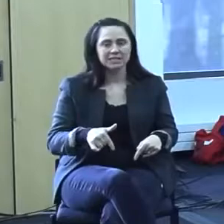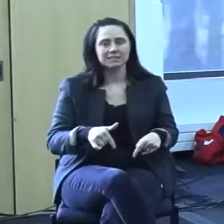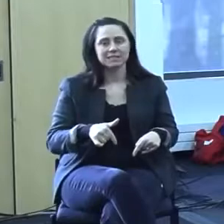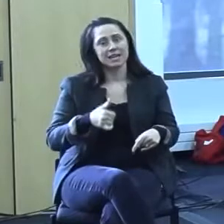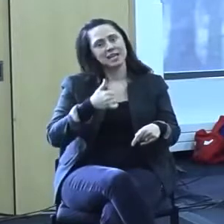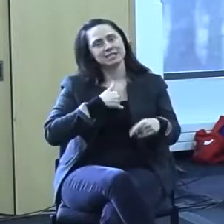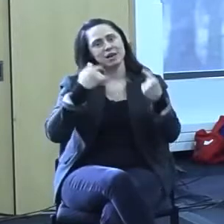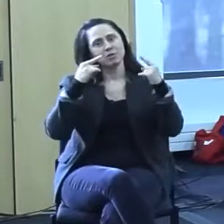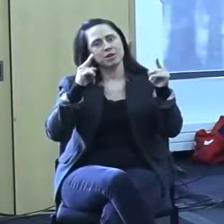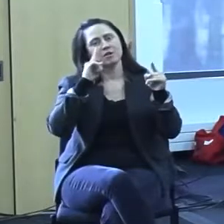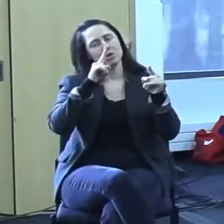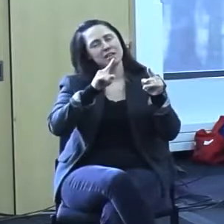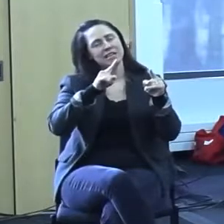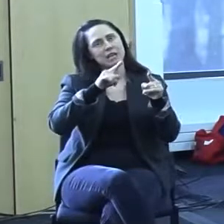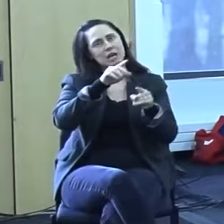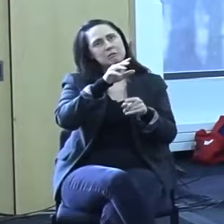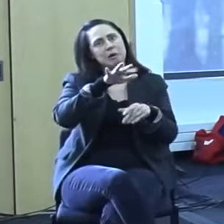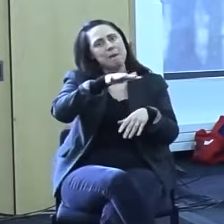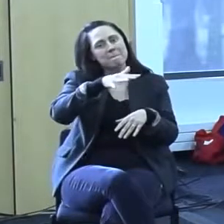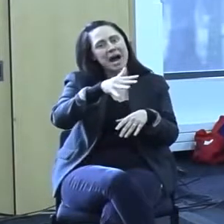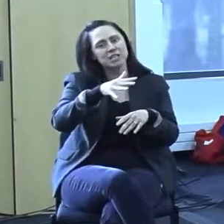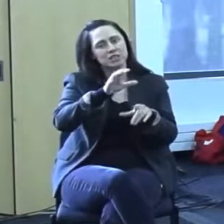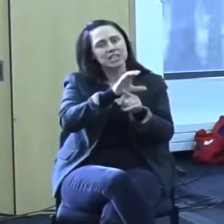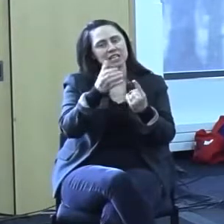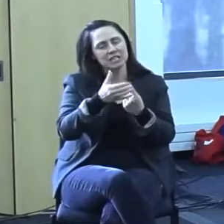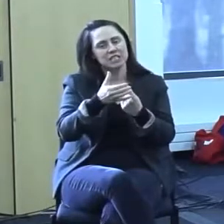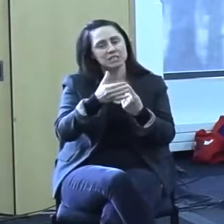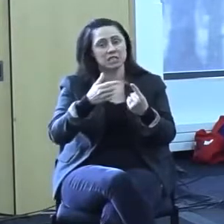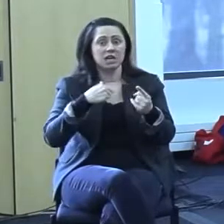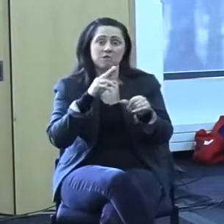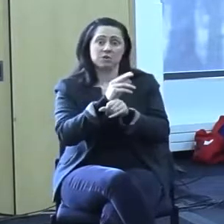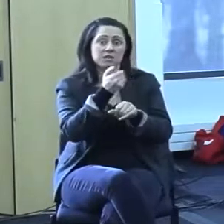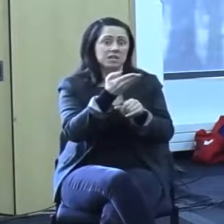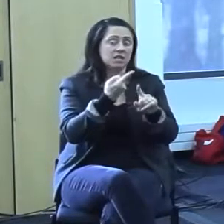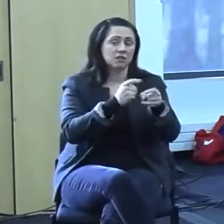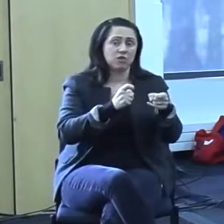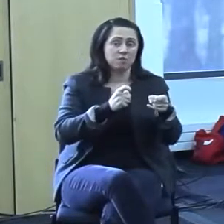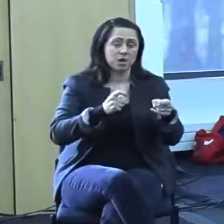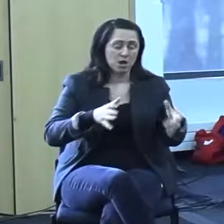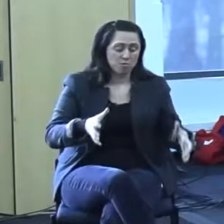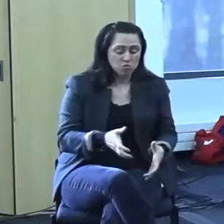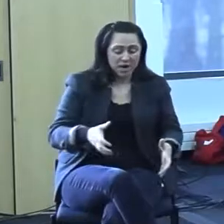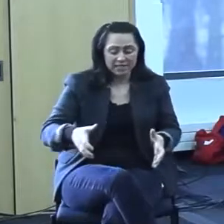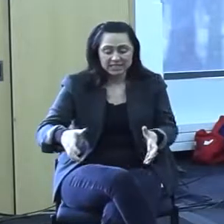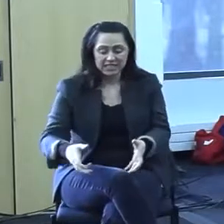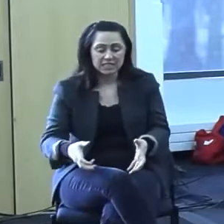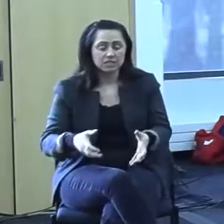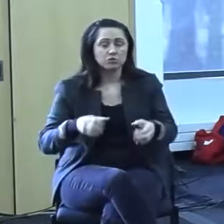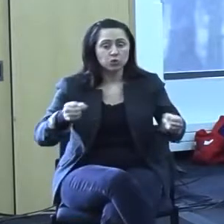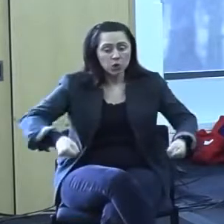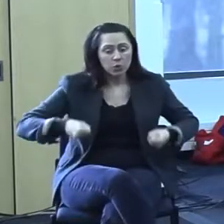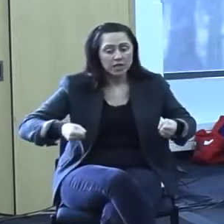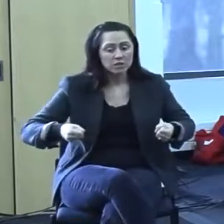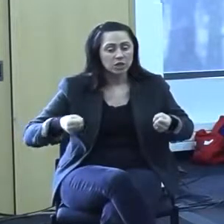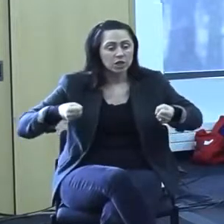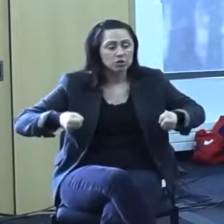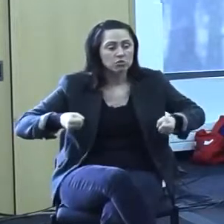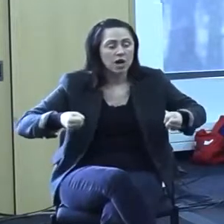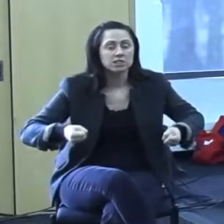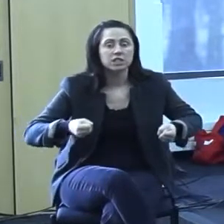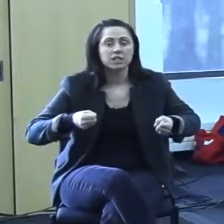Self-proclaimed pretty mild condition, so I've used anything from braces to a wheelchair, crutches,